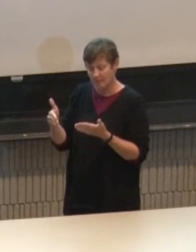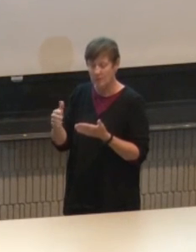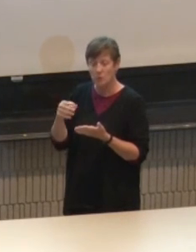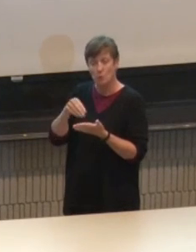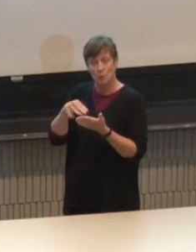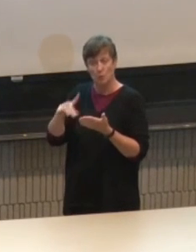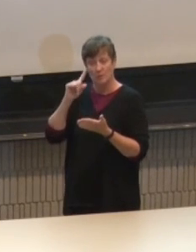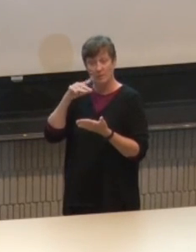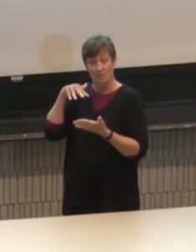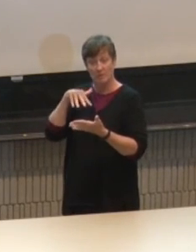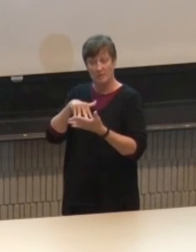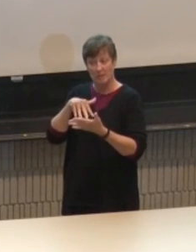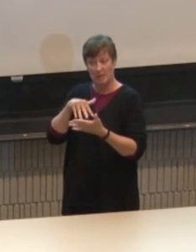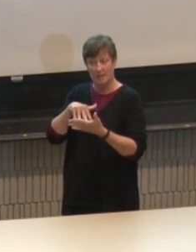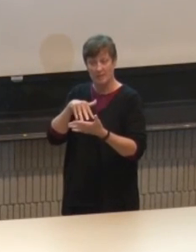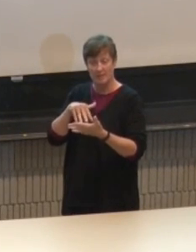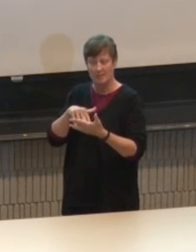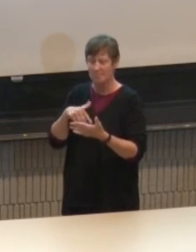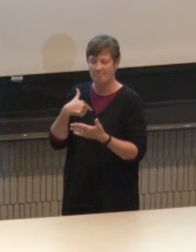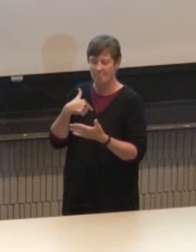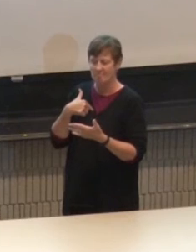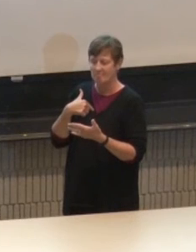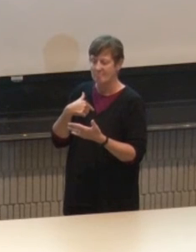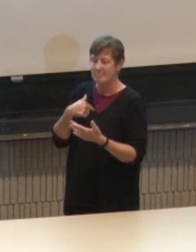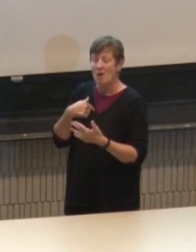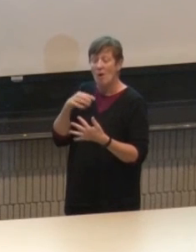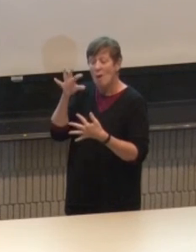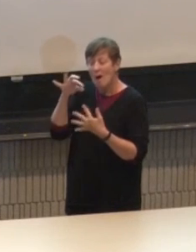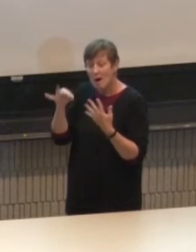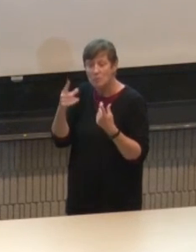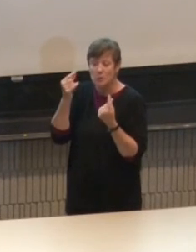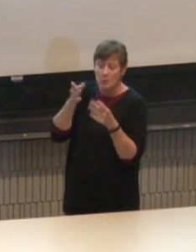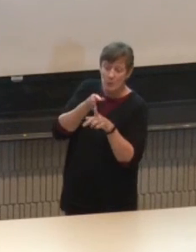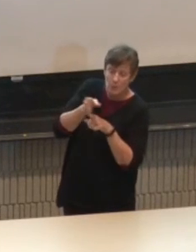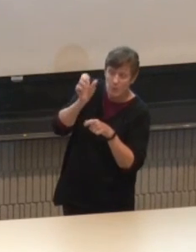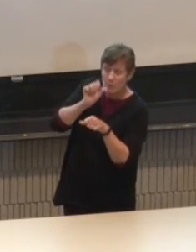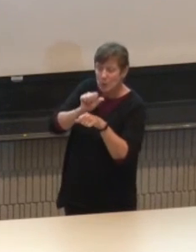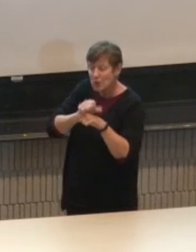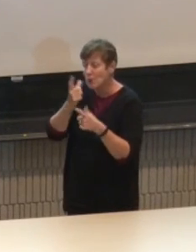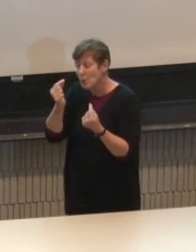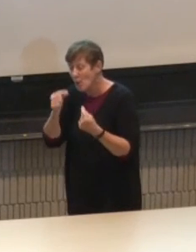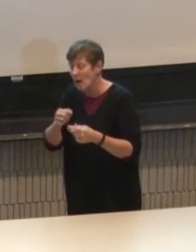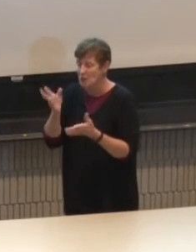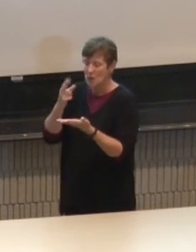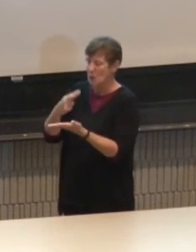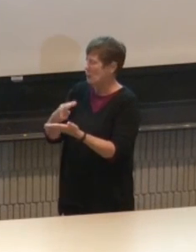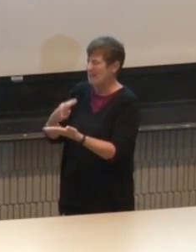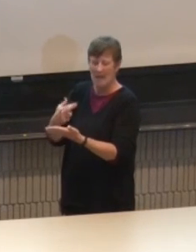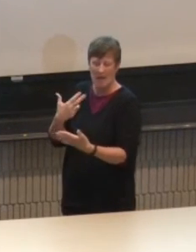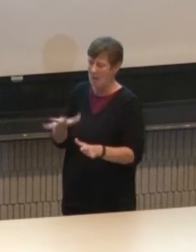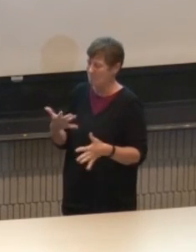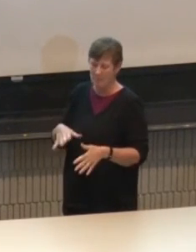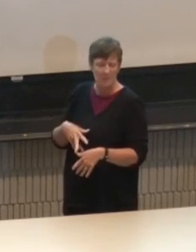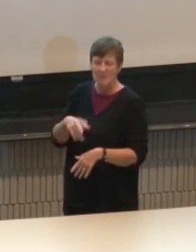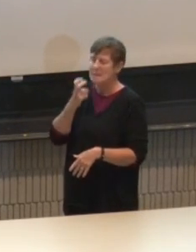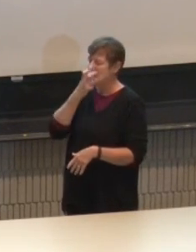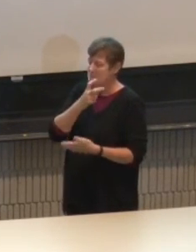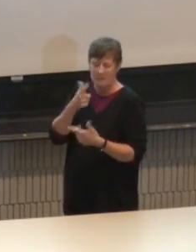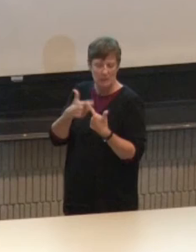from the rehab fields. They stay away from audiology. They stay away from speech and language therapy because you learn early on they're